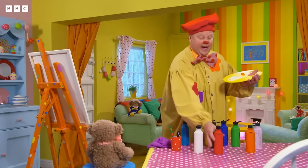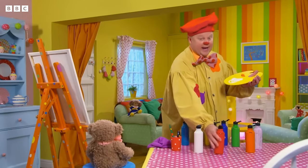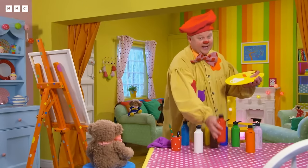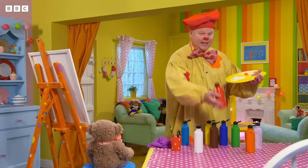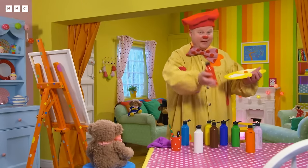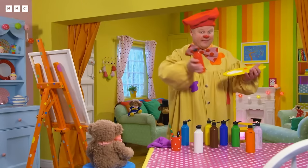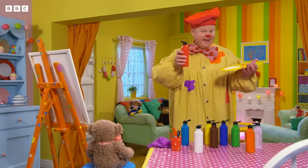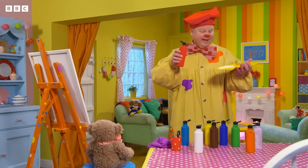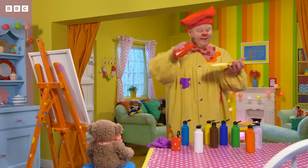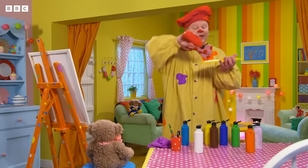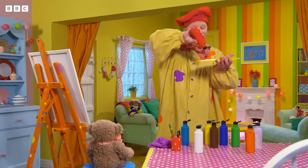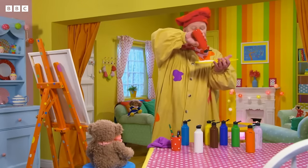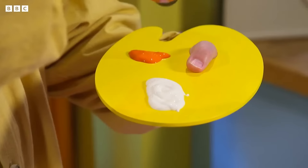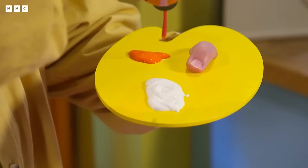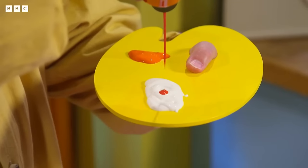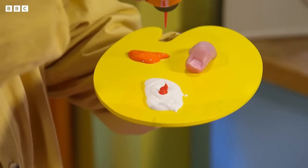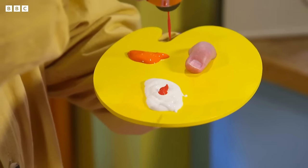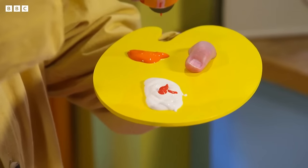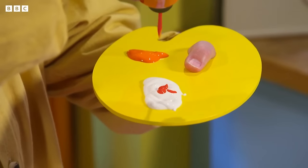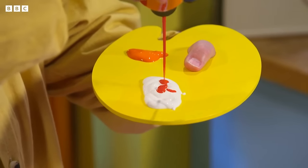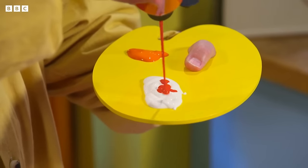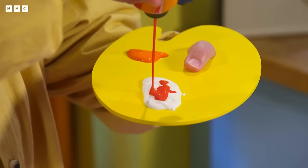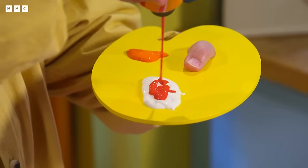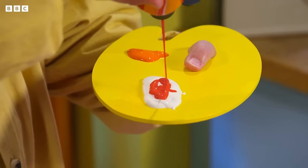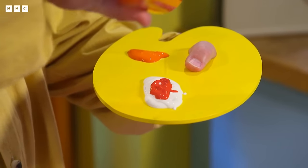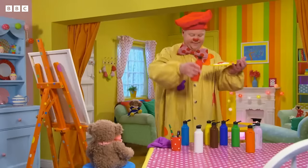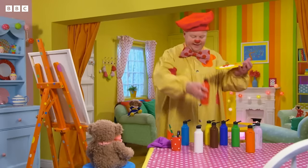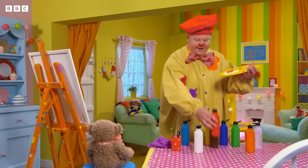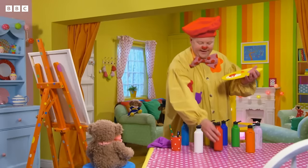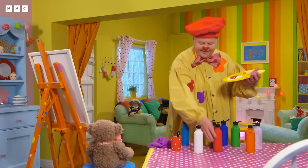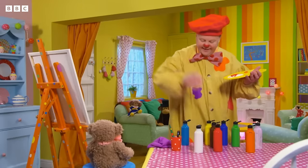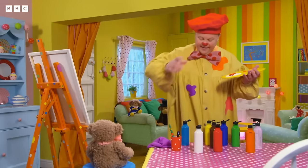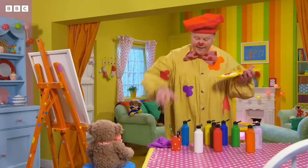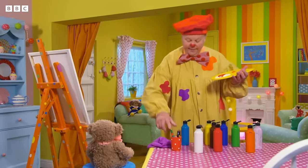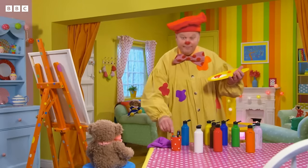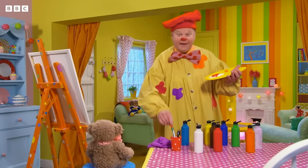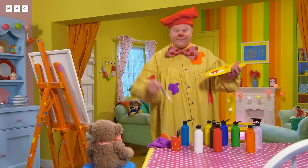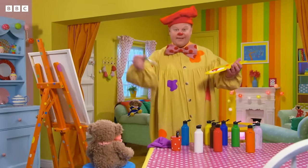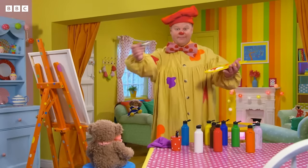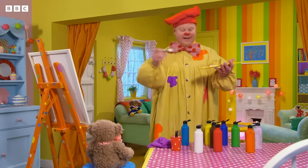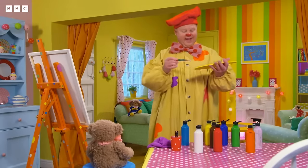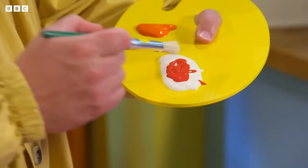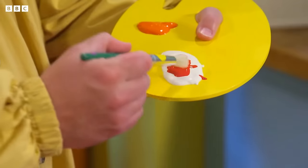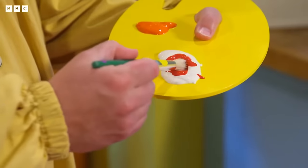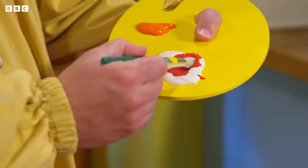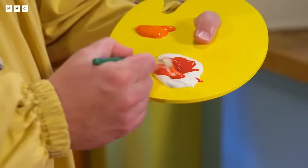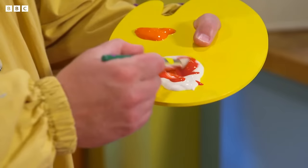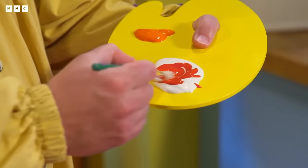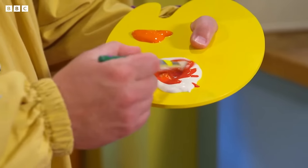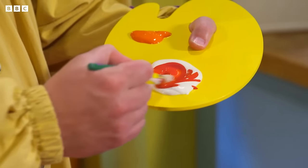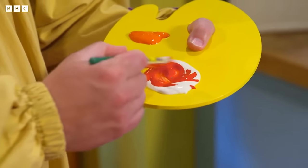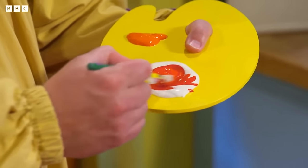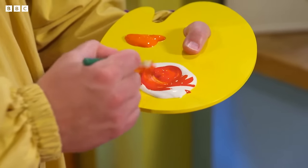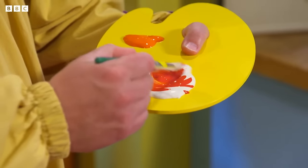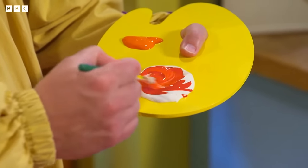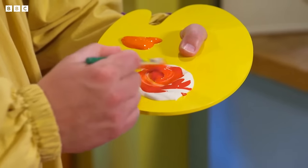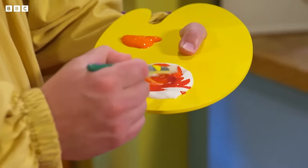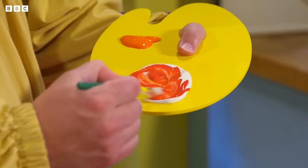And a little bit of red. La-da-da-day. Right. Mix them together. La-da-day. Ooh!